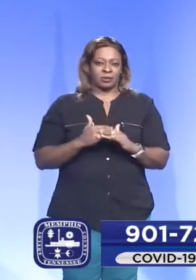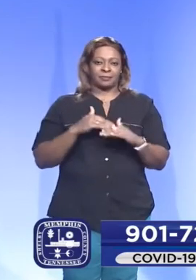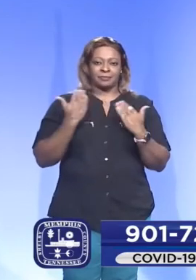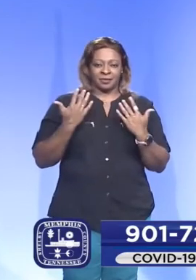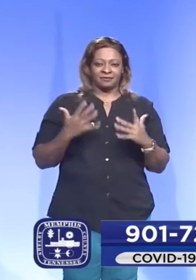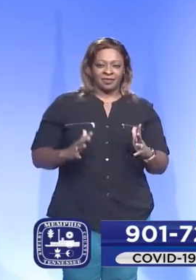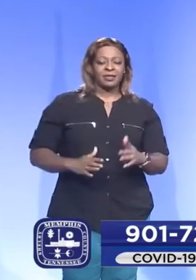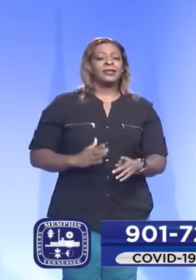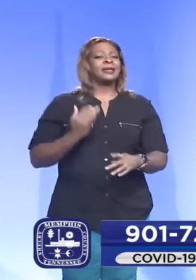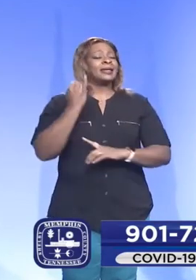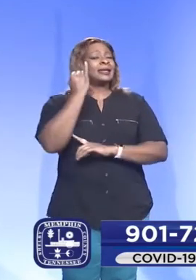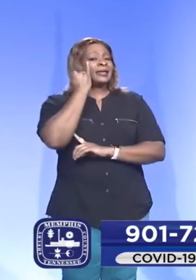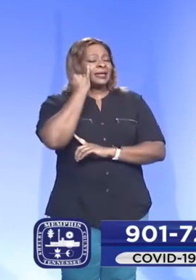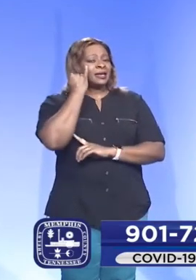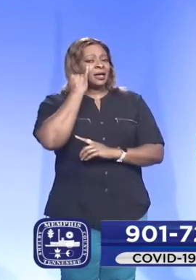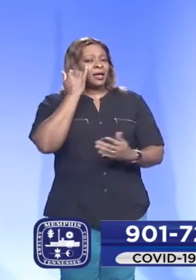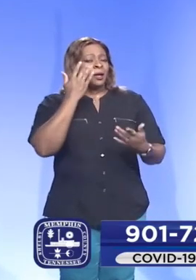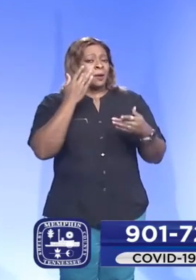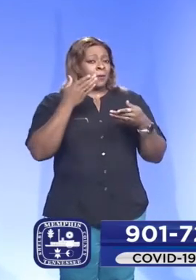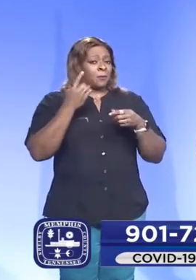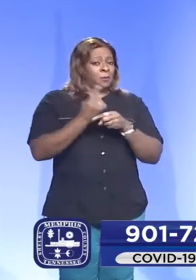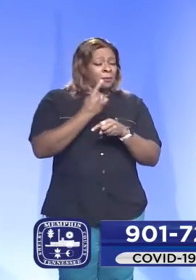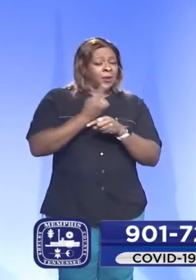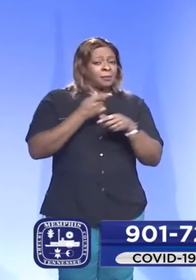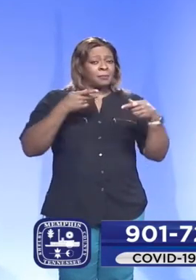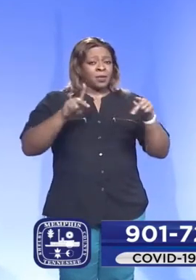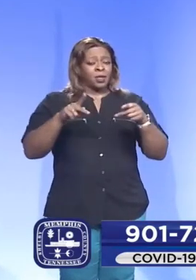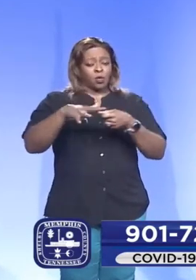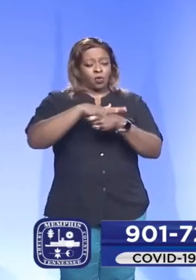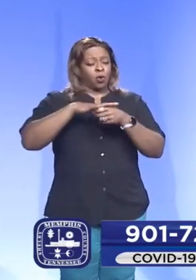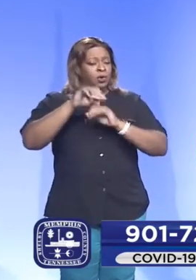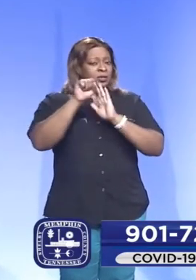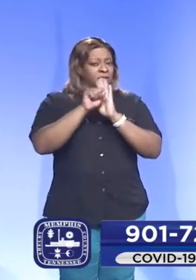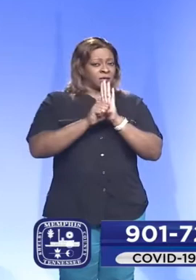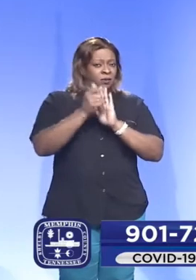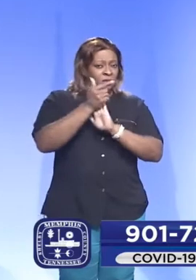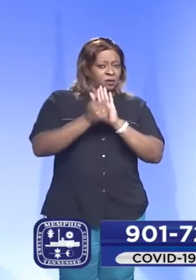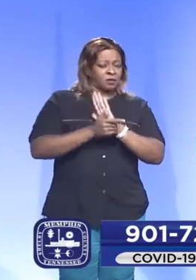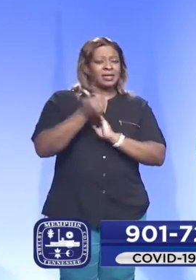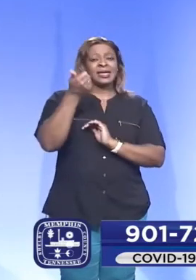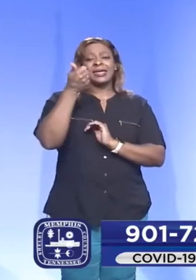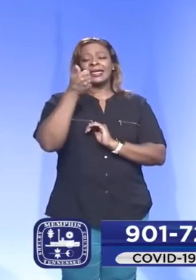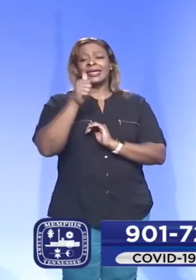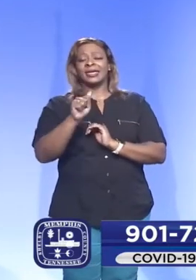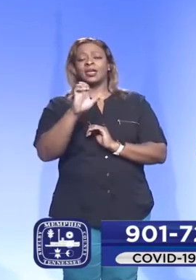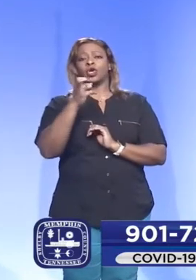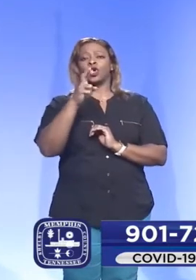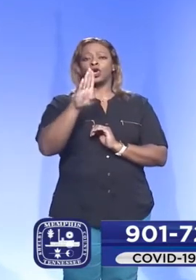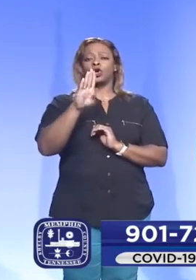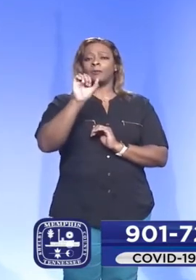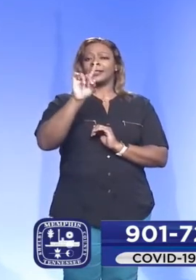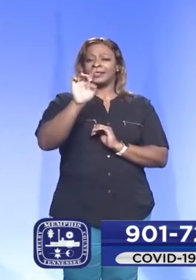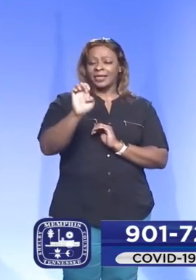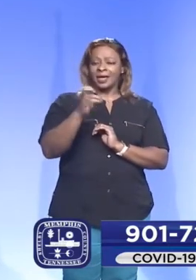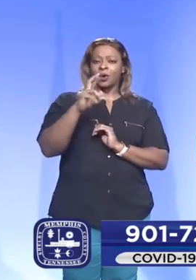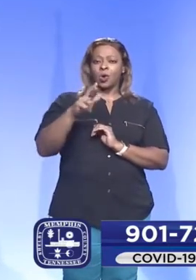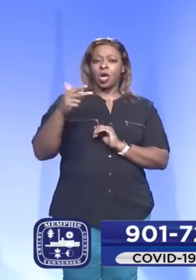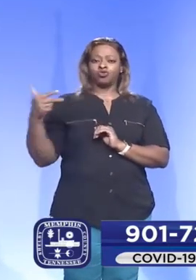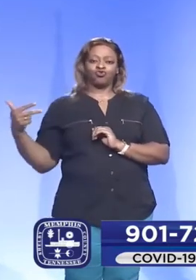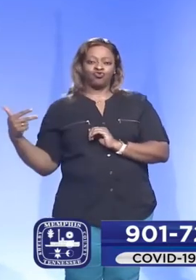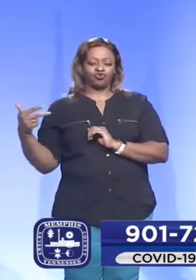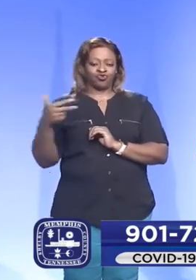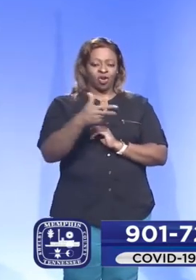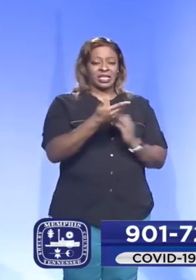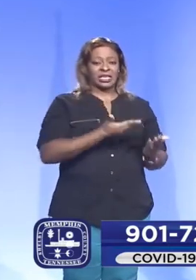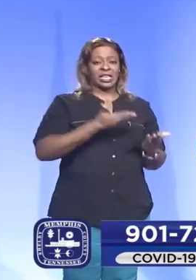And if properly permitted, local and state law, any curbside and drive-through or